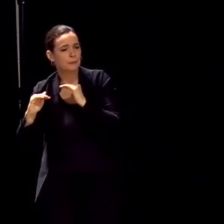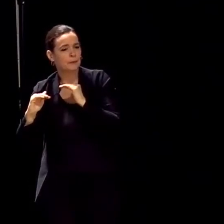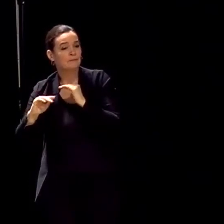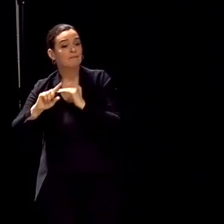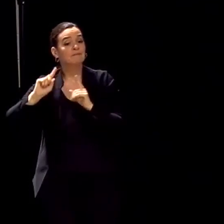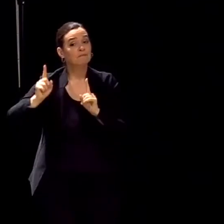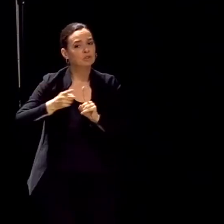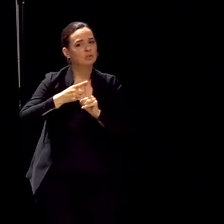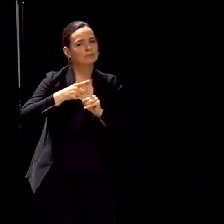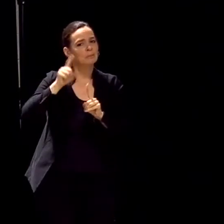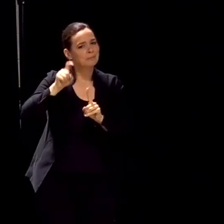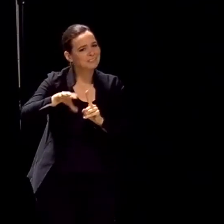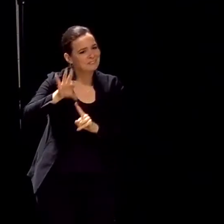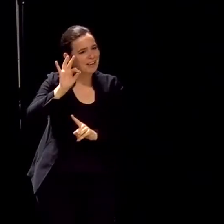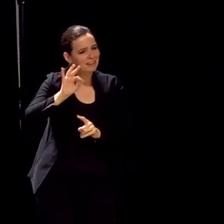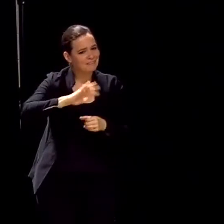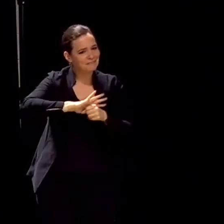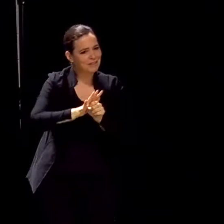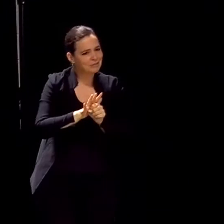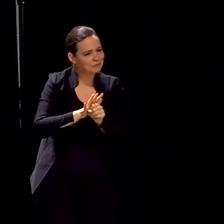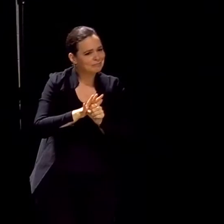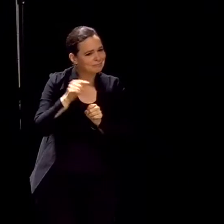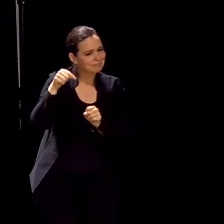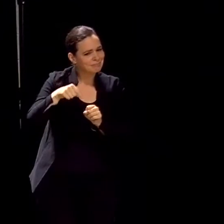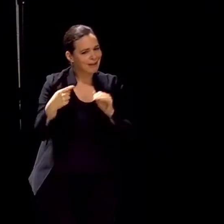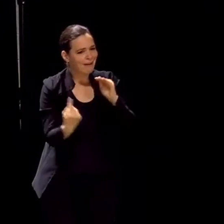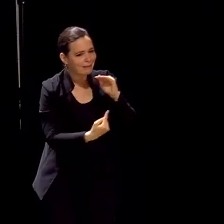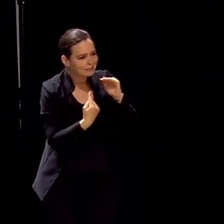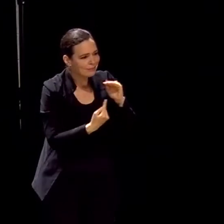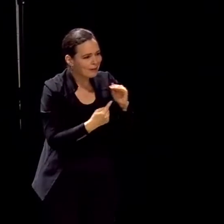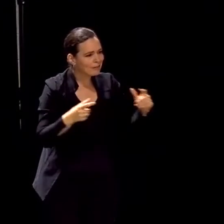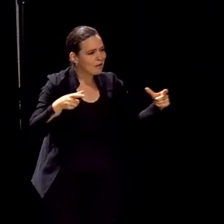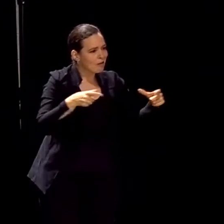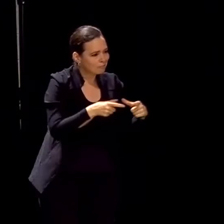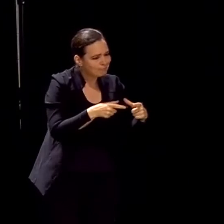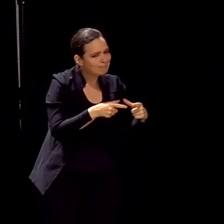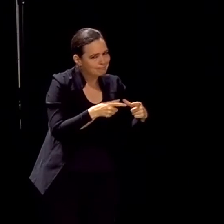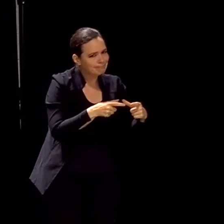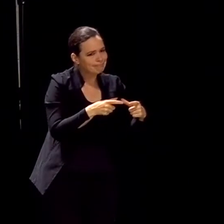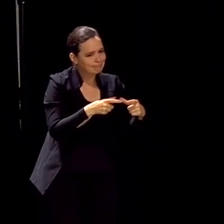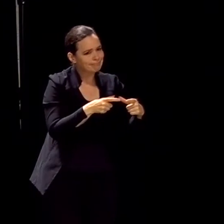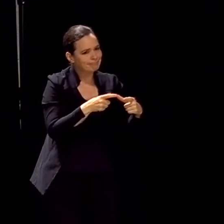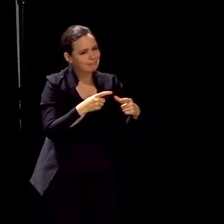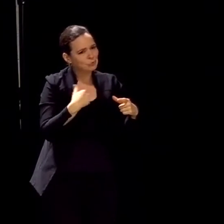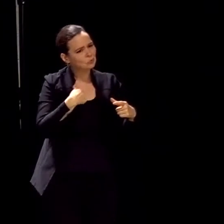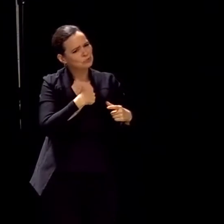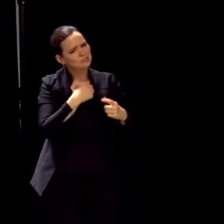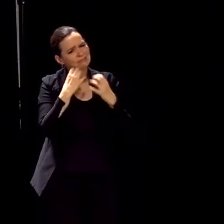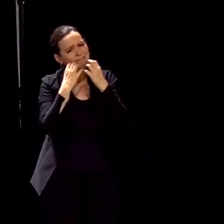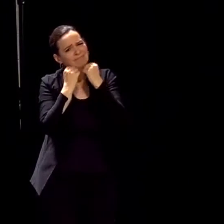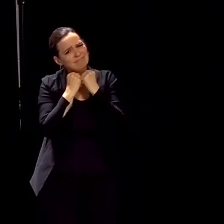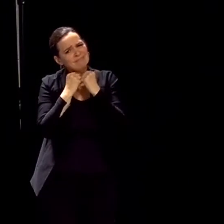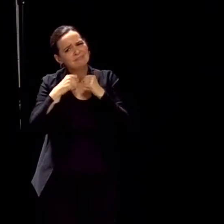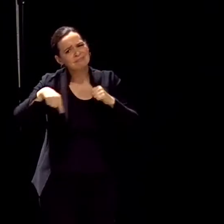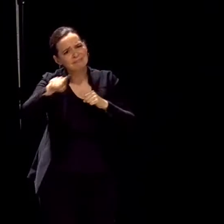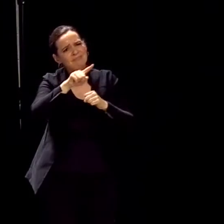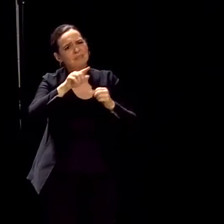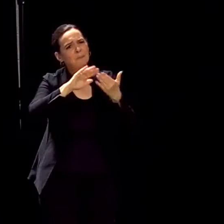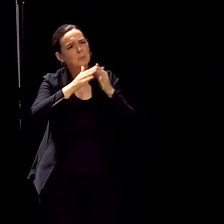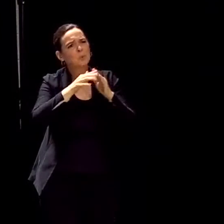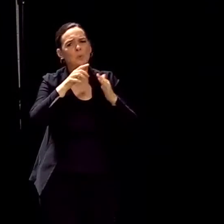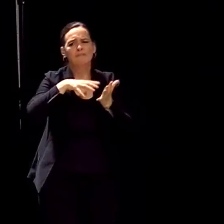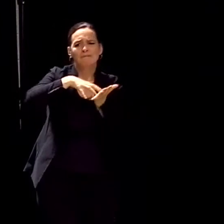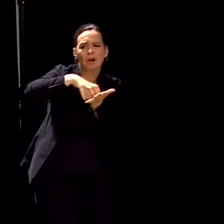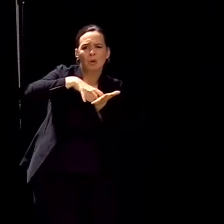to isolate it to preserve our vulnerable and to preserve our medical infrastructure, because if you get into a